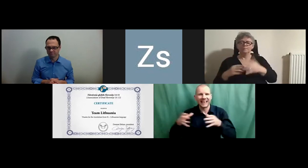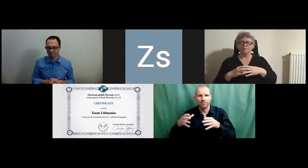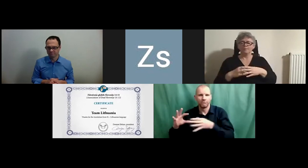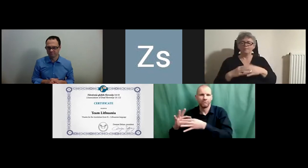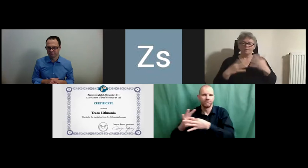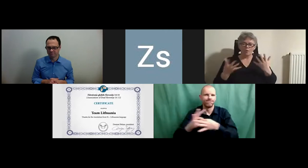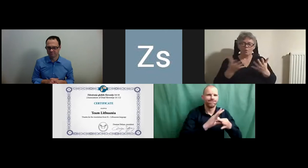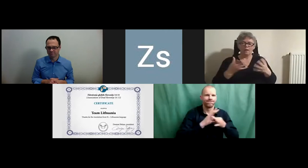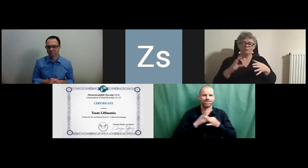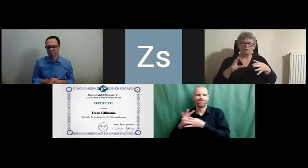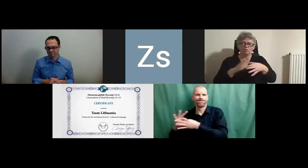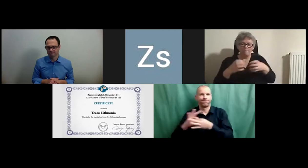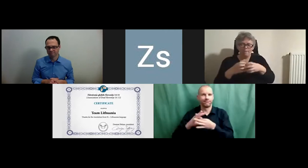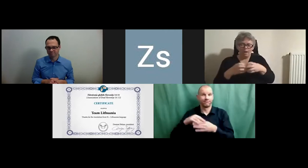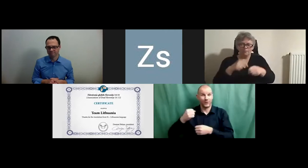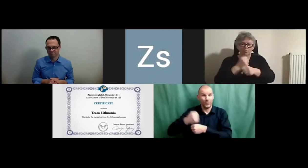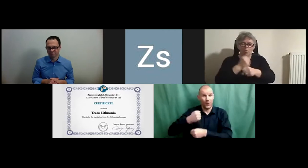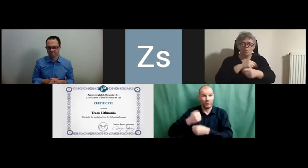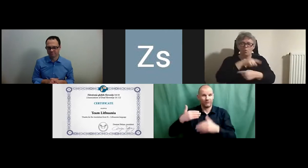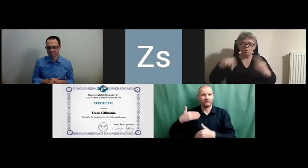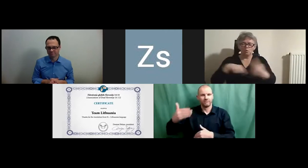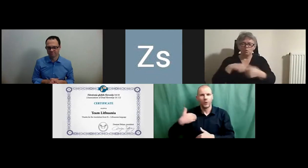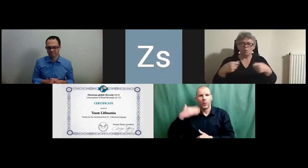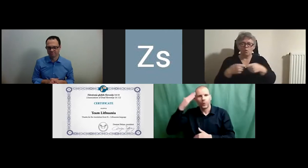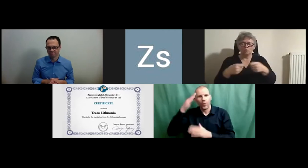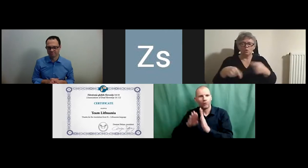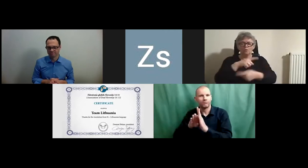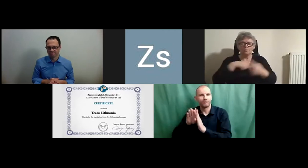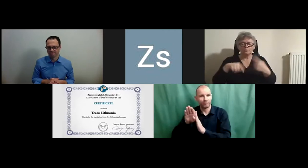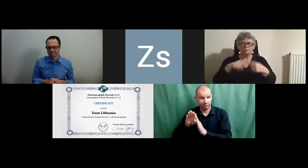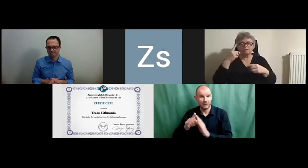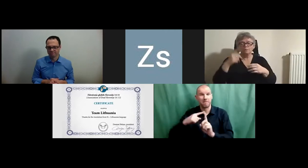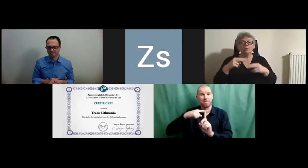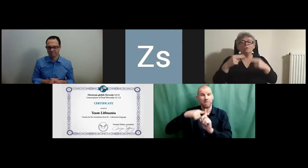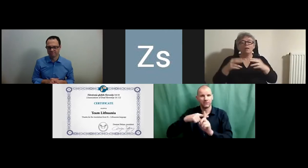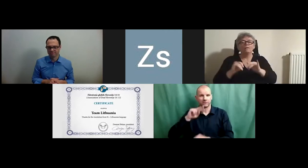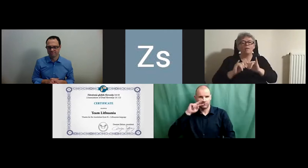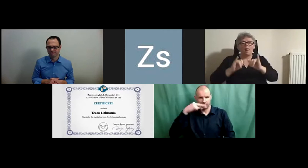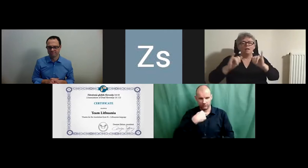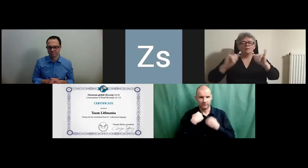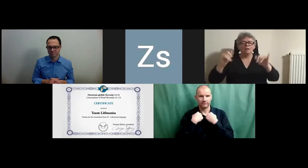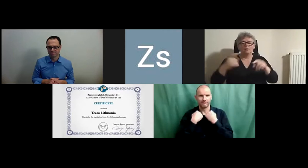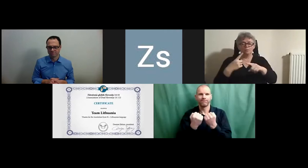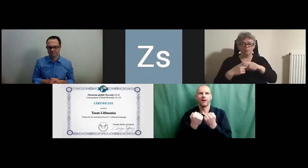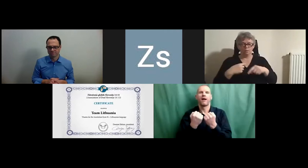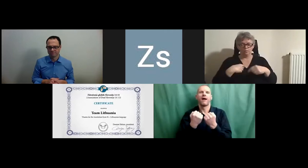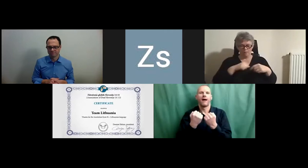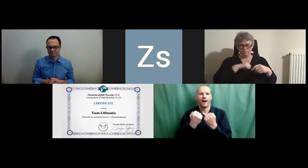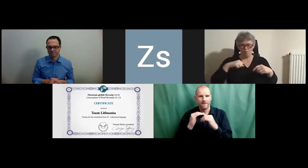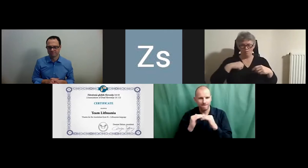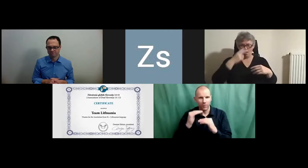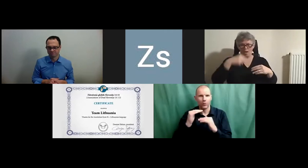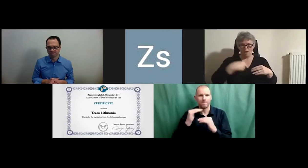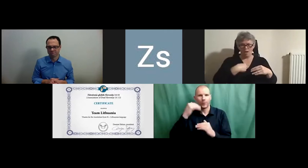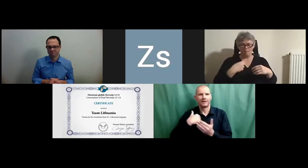5 of us have really become a close-knit team. And we hope to develop this further